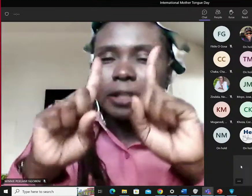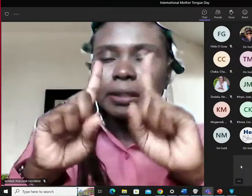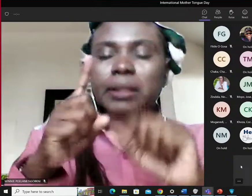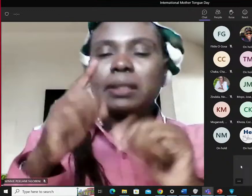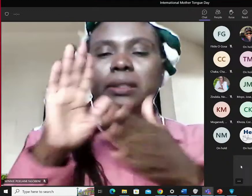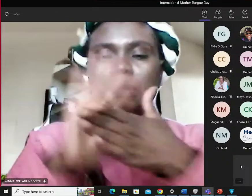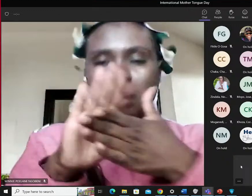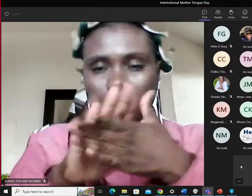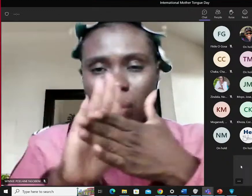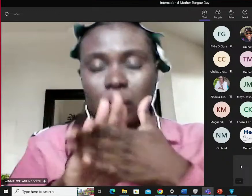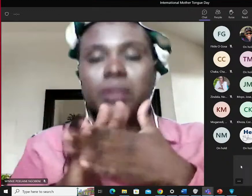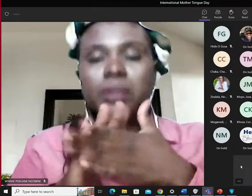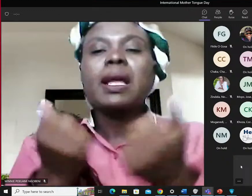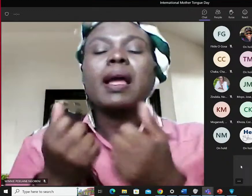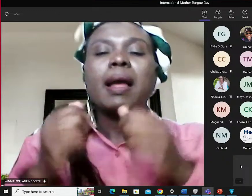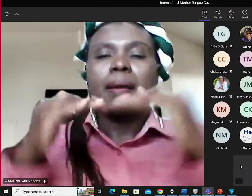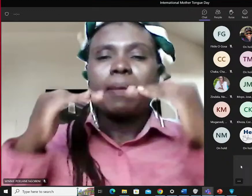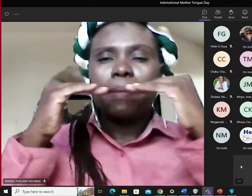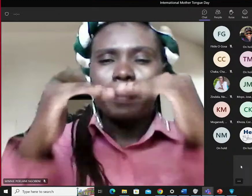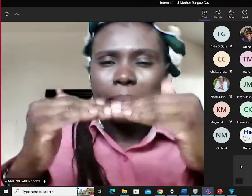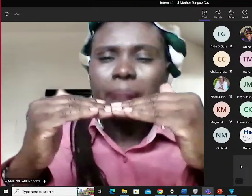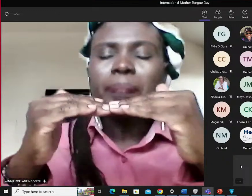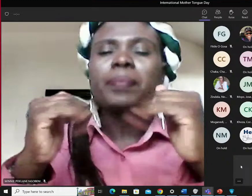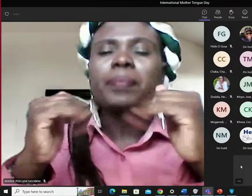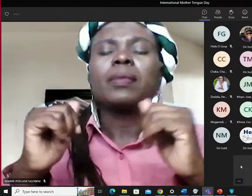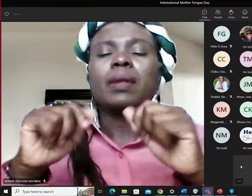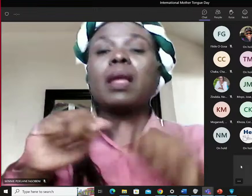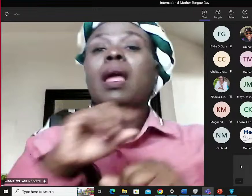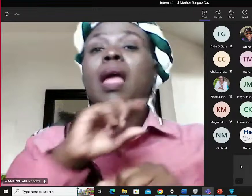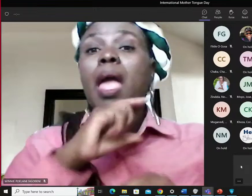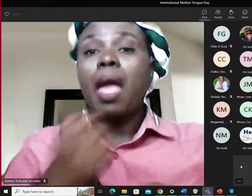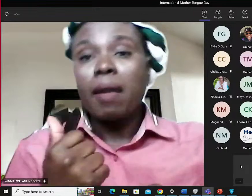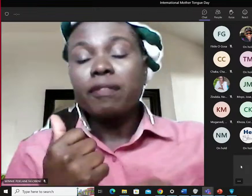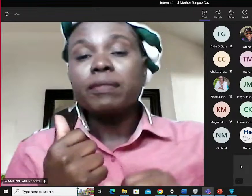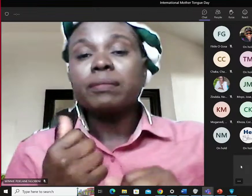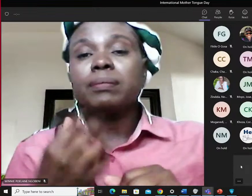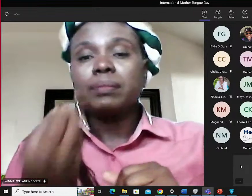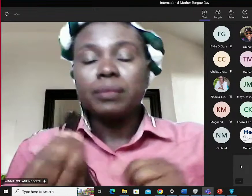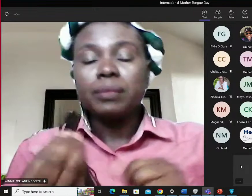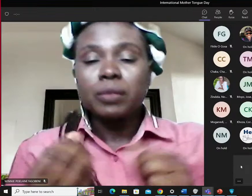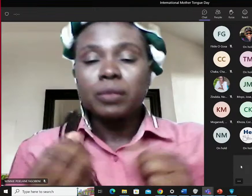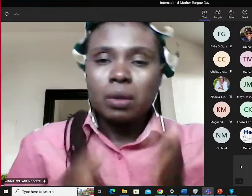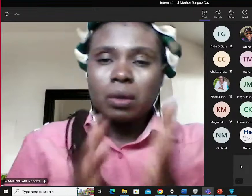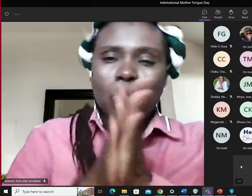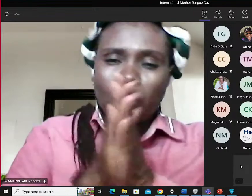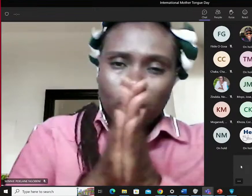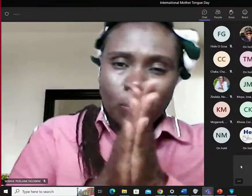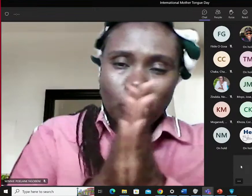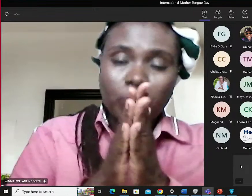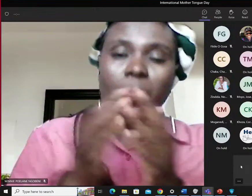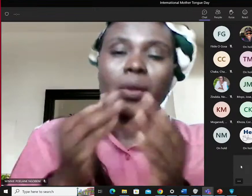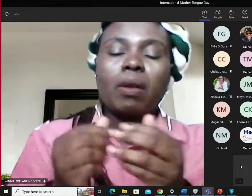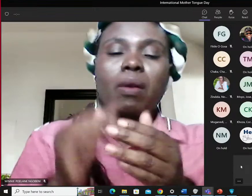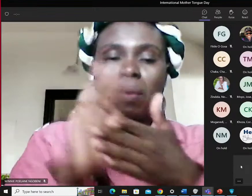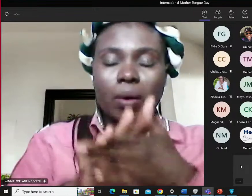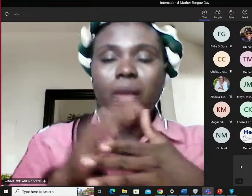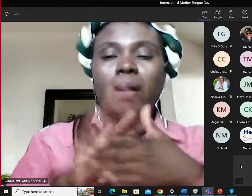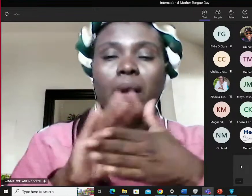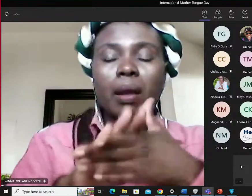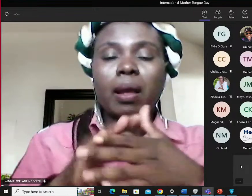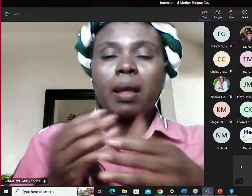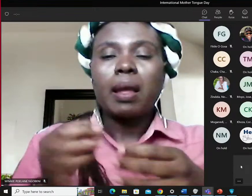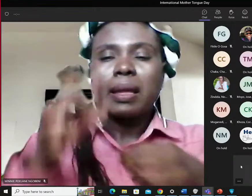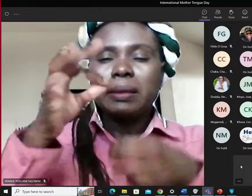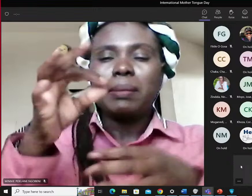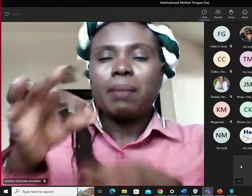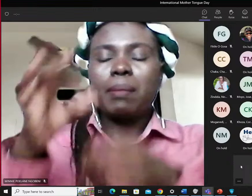parallel medium of instruction should be encouraged where possible. Exam papers should be translated